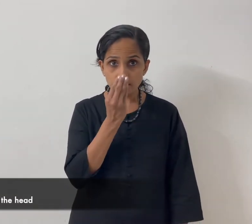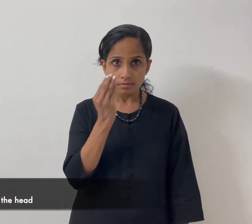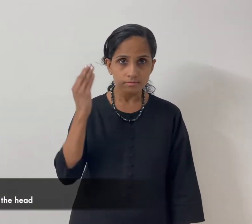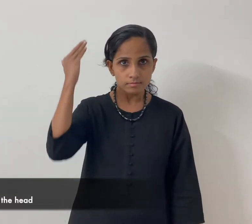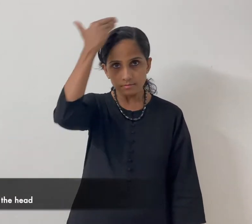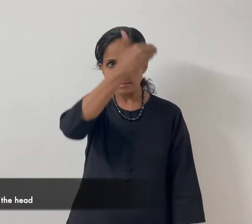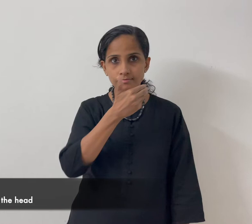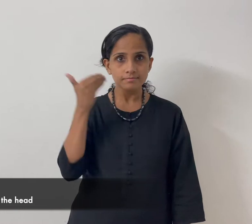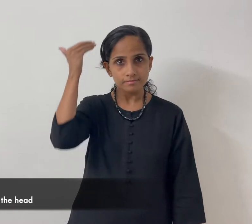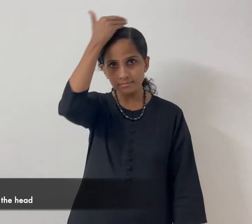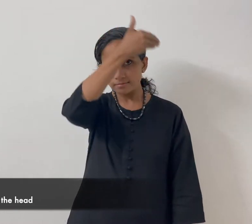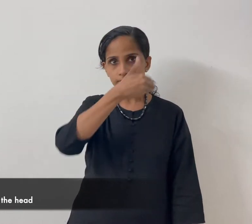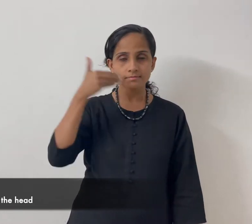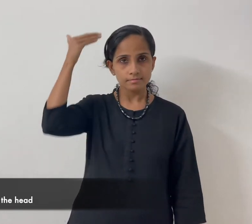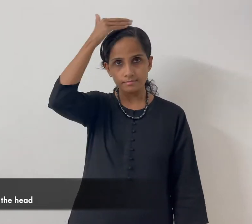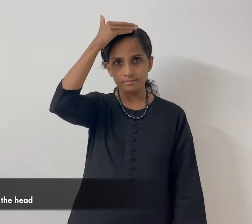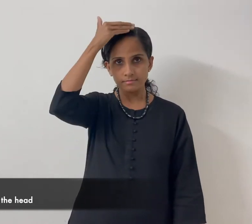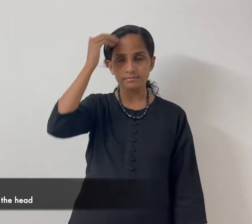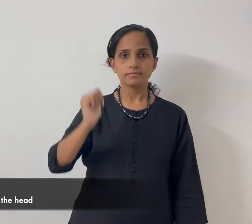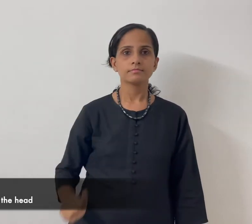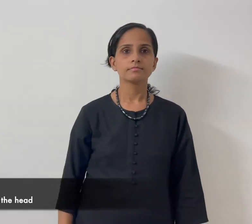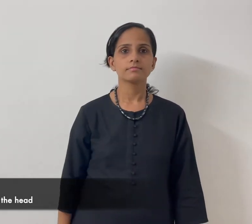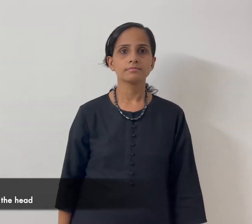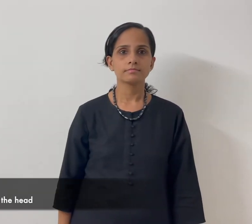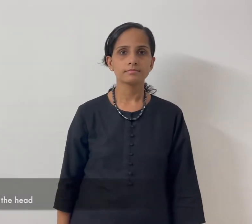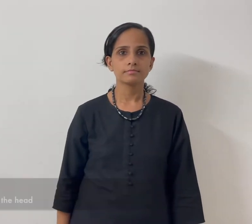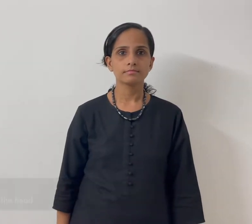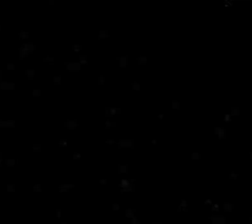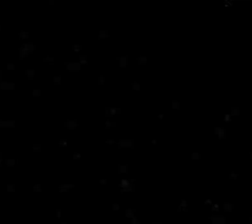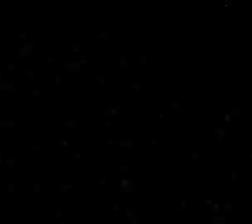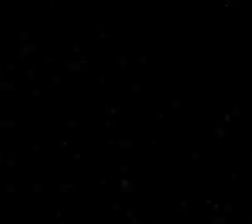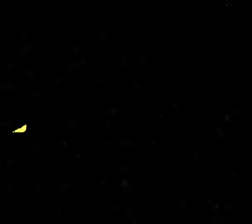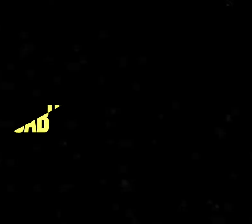Hijab, Muslim plus wrap around the head.